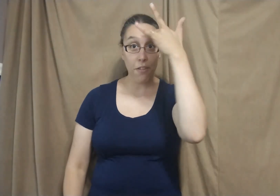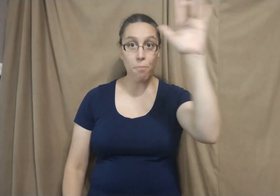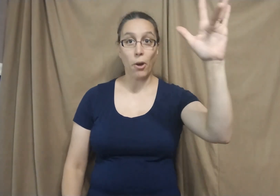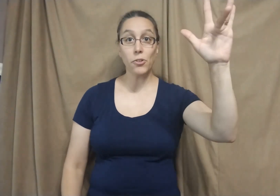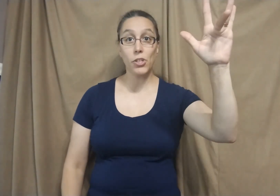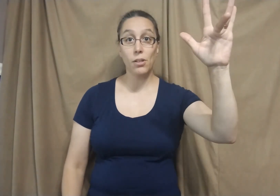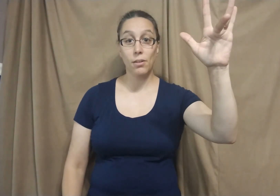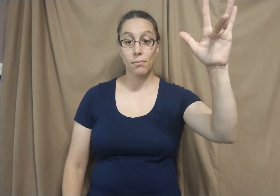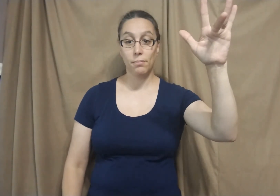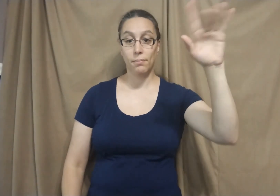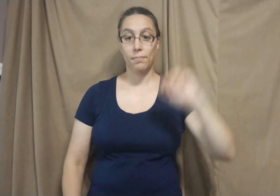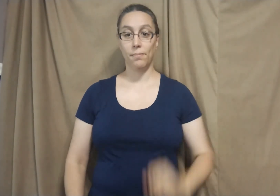smart,